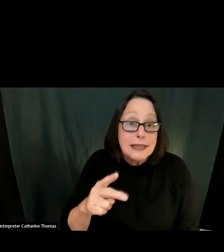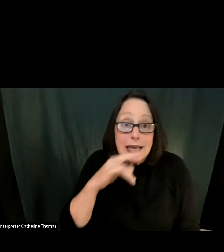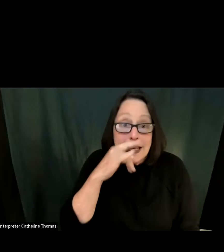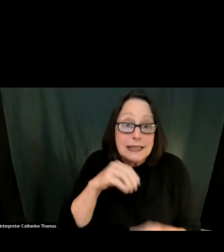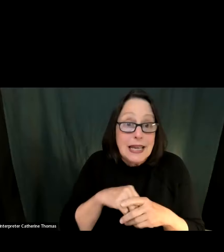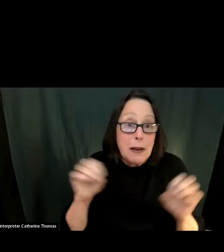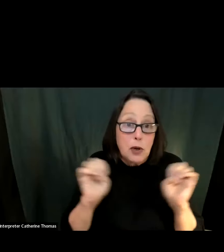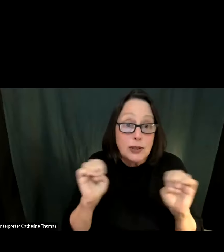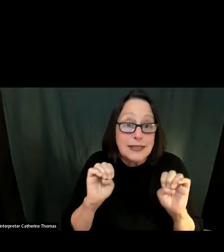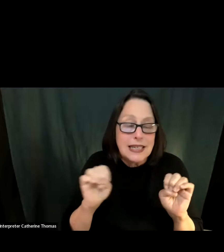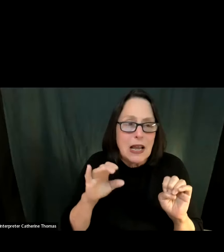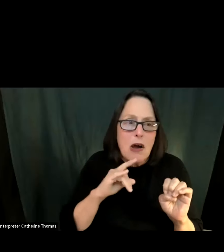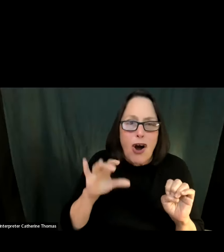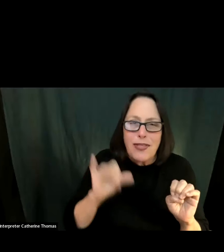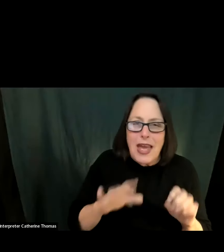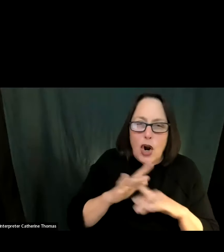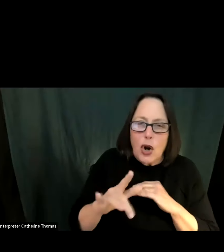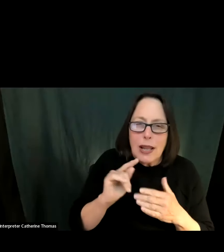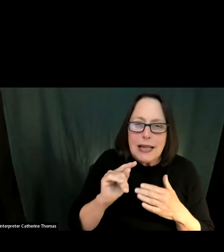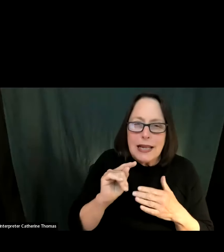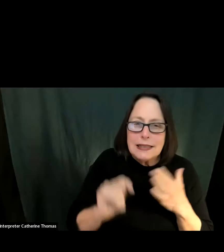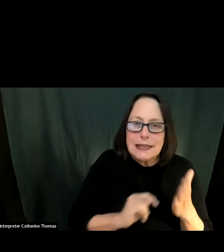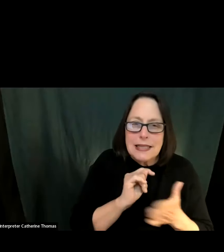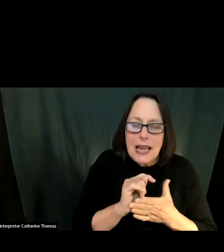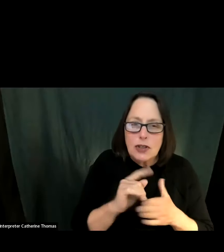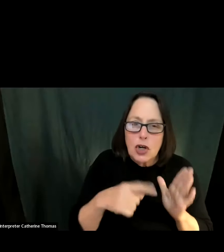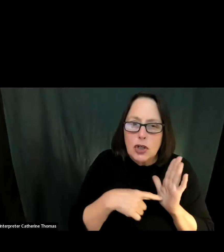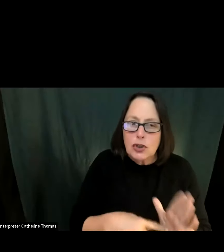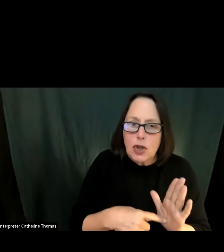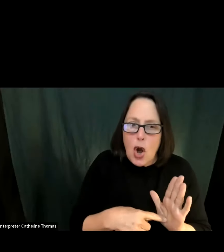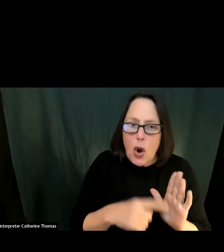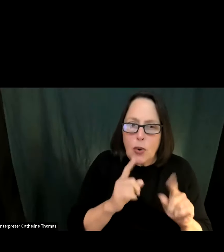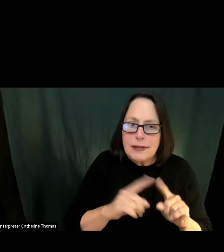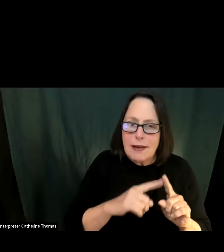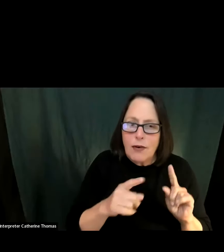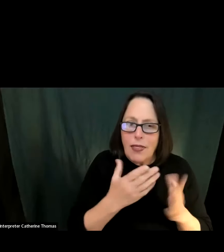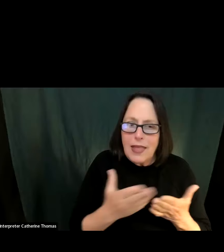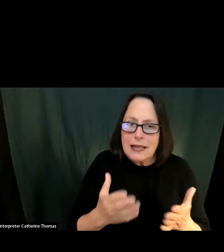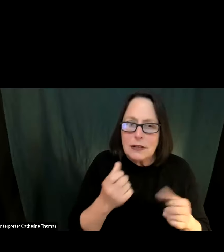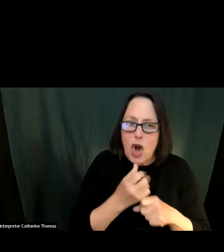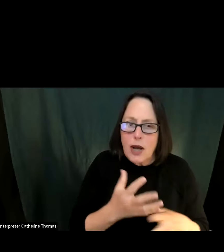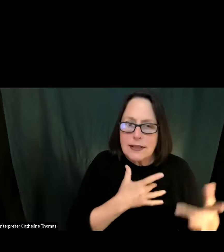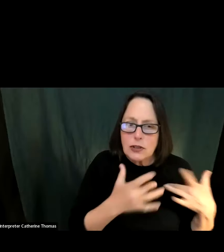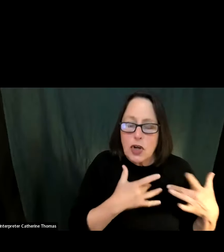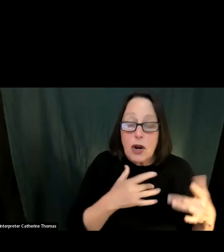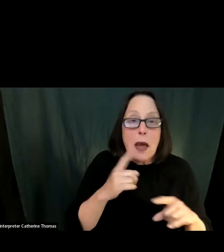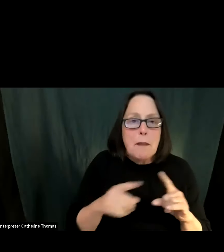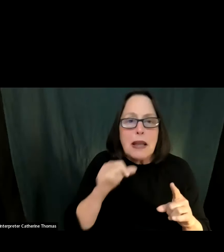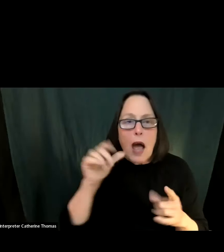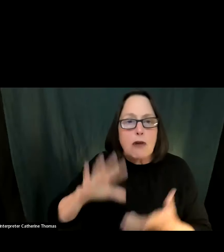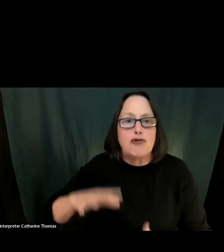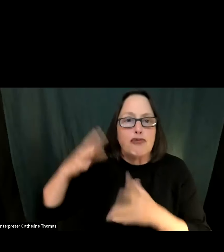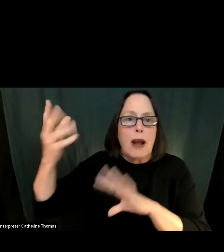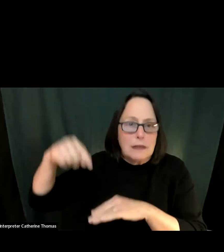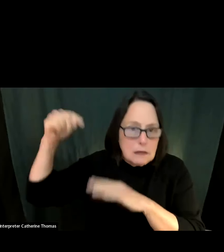are at this early stage showing signs of concern, but not really fully in crisis. And we had a teenager a number of years ago come in because